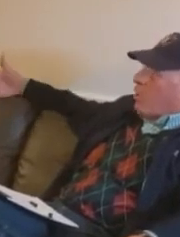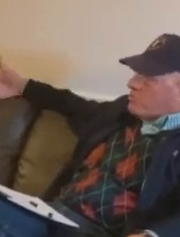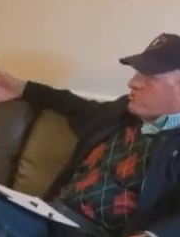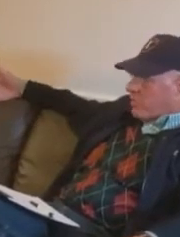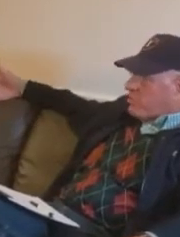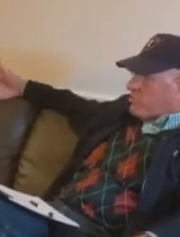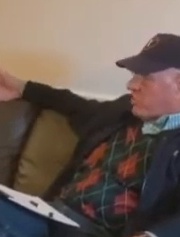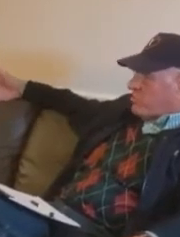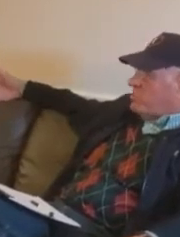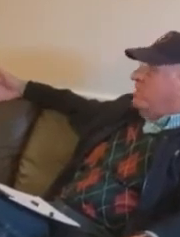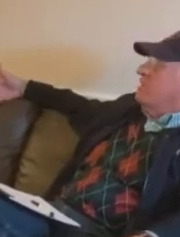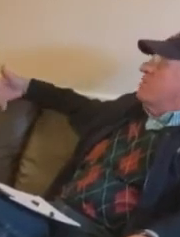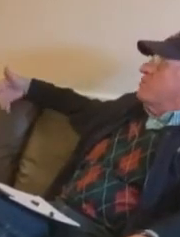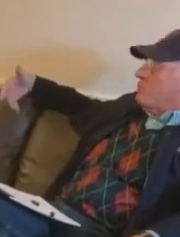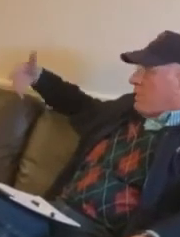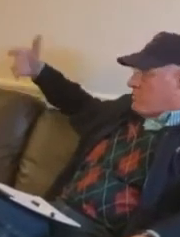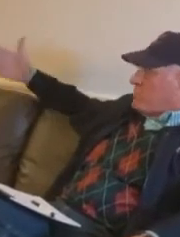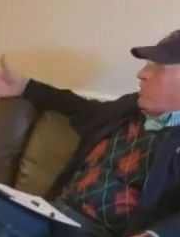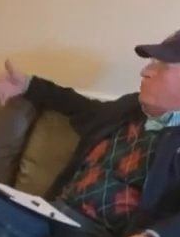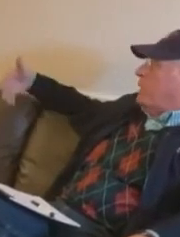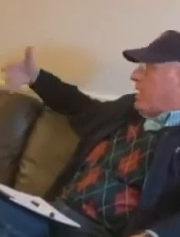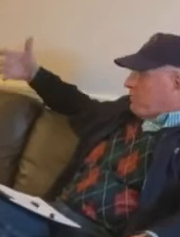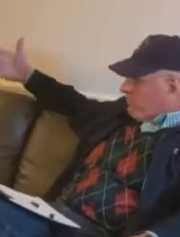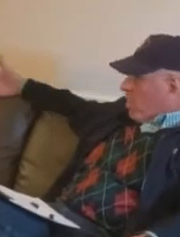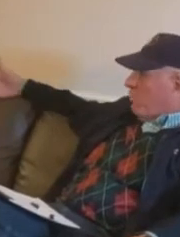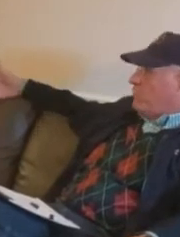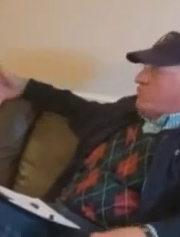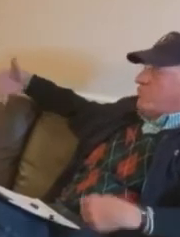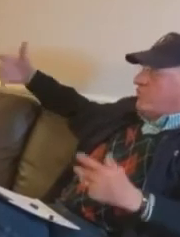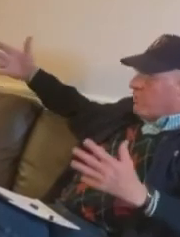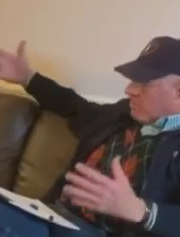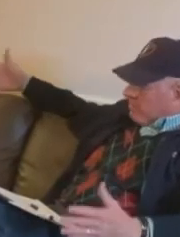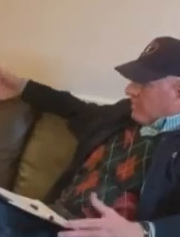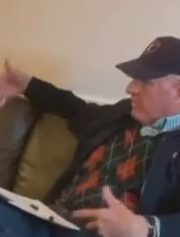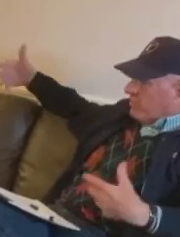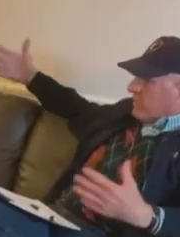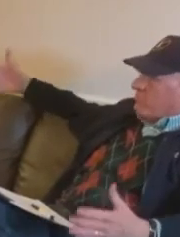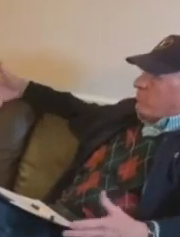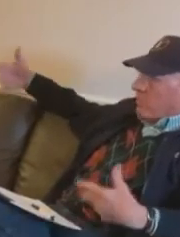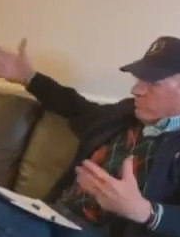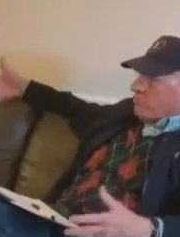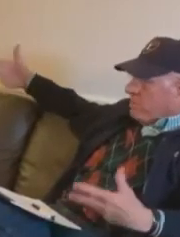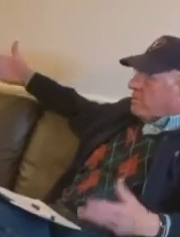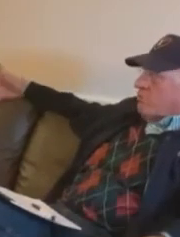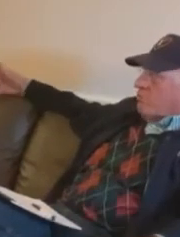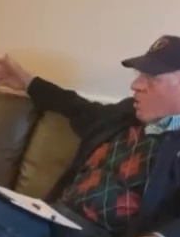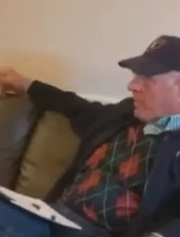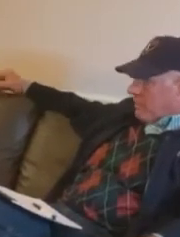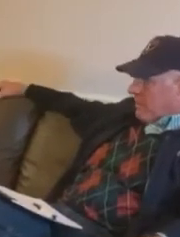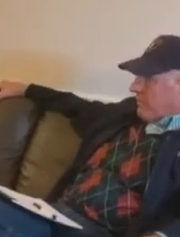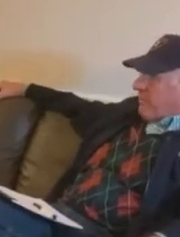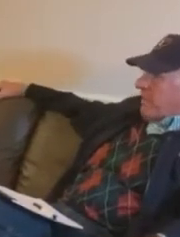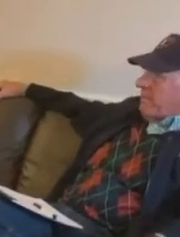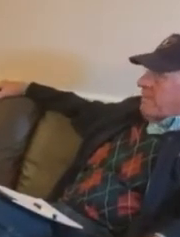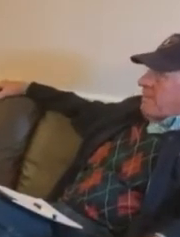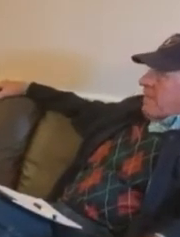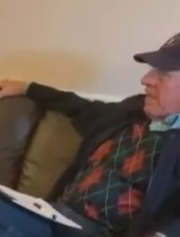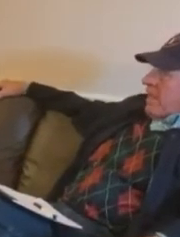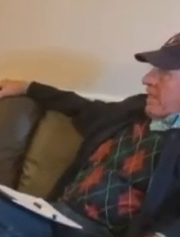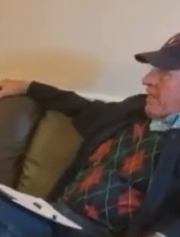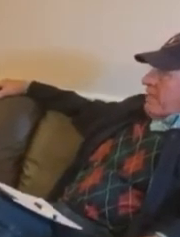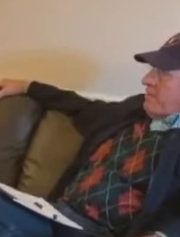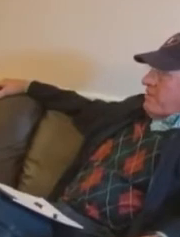moved around, we'd always join the church. So I was exposed, we got involved, we served on committees, and so I was growing in my